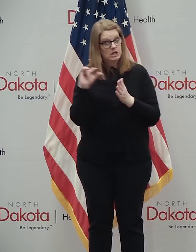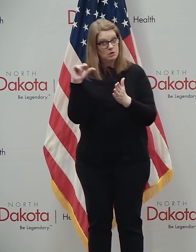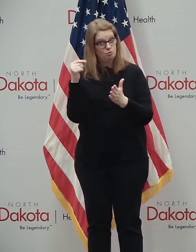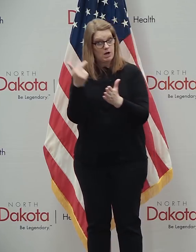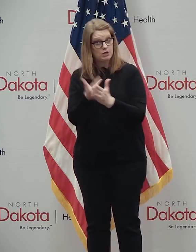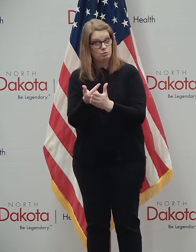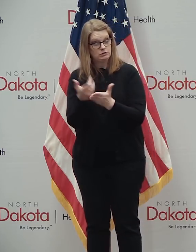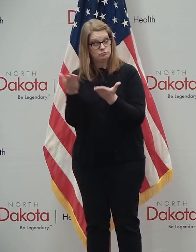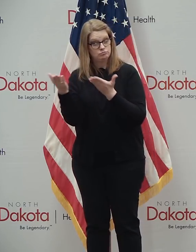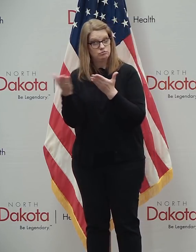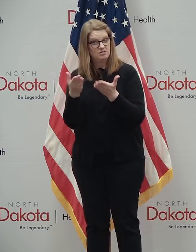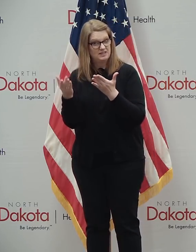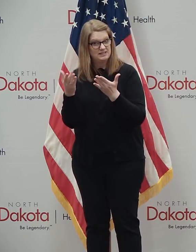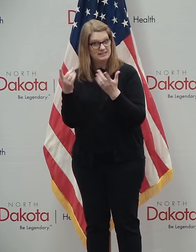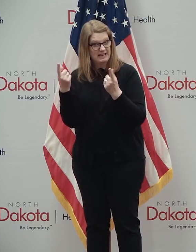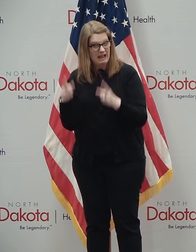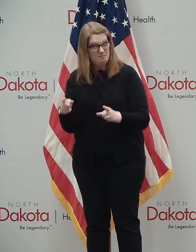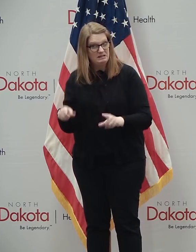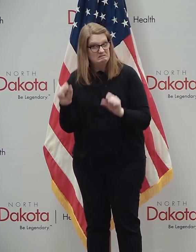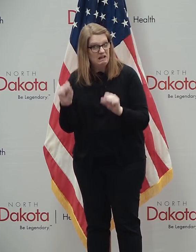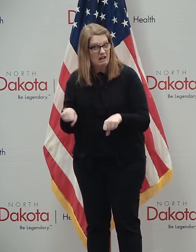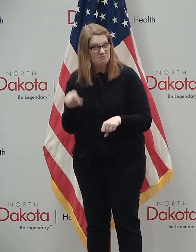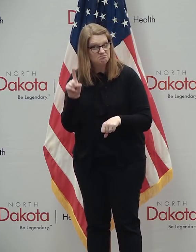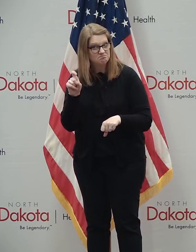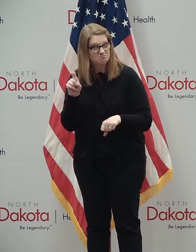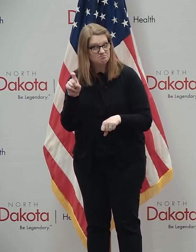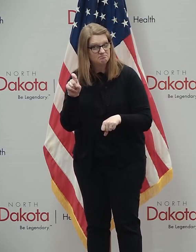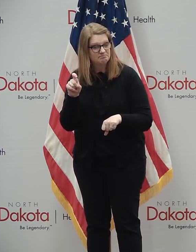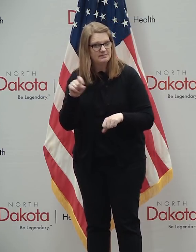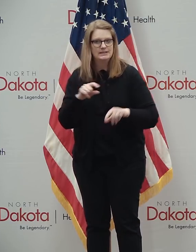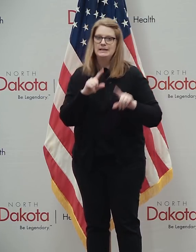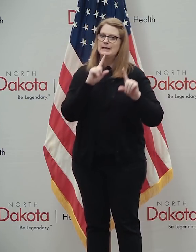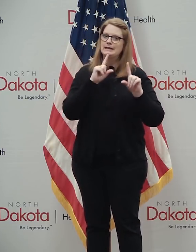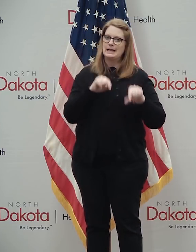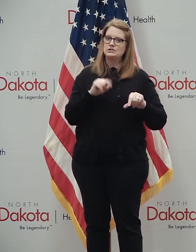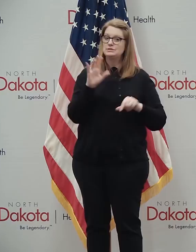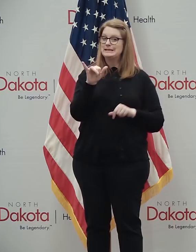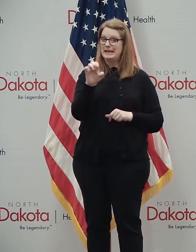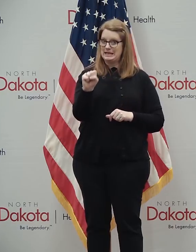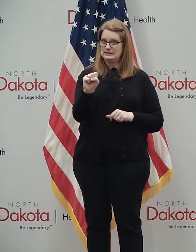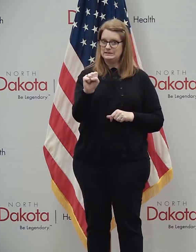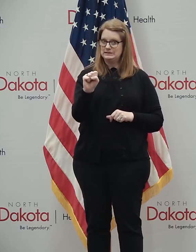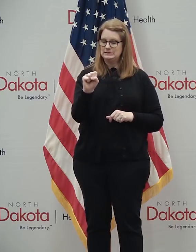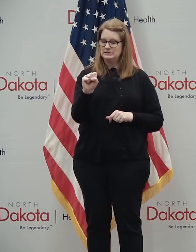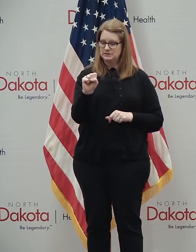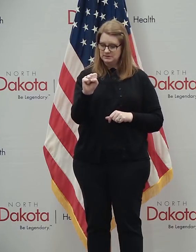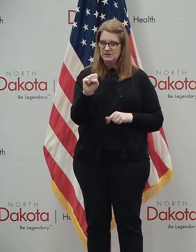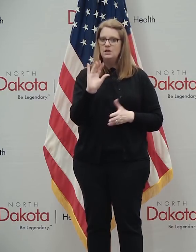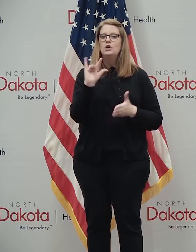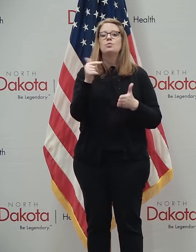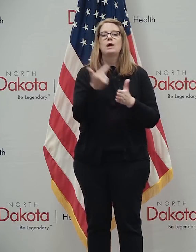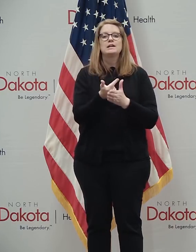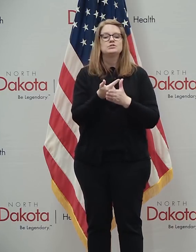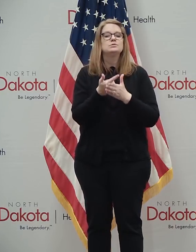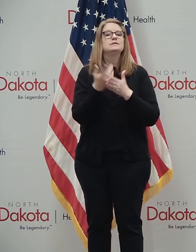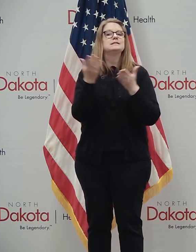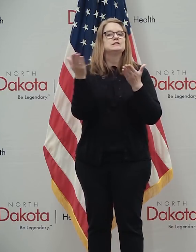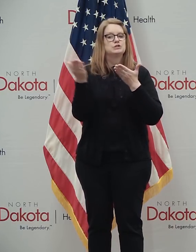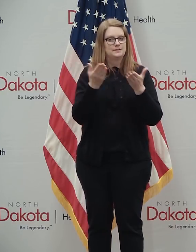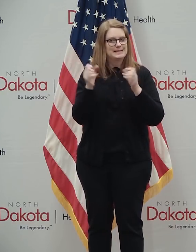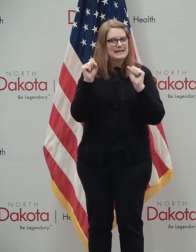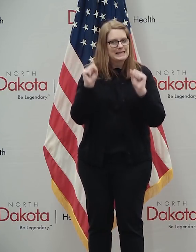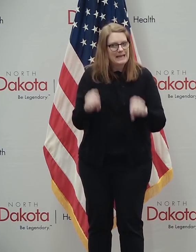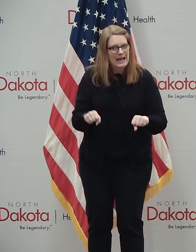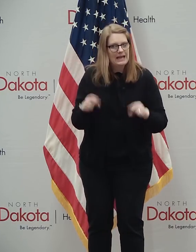ceremony in a school facility? So the answer is yes. Graduation ceremonies may be held in